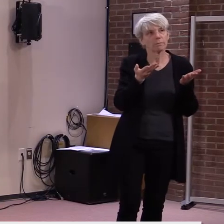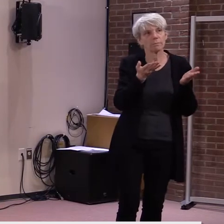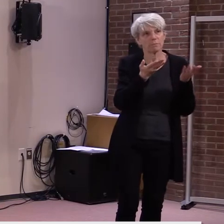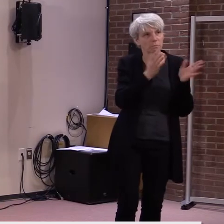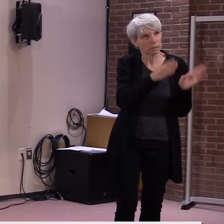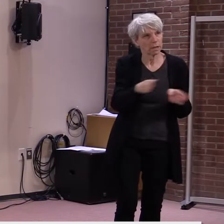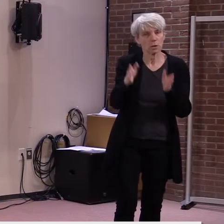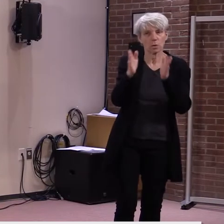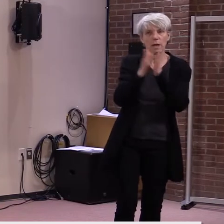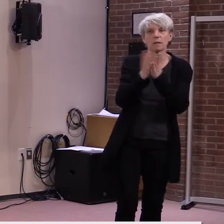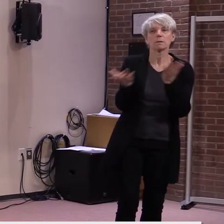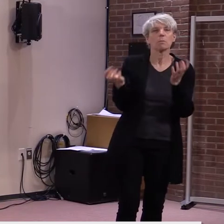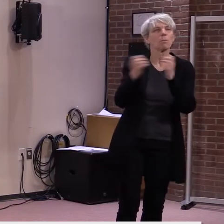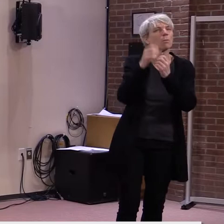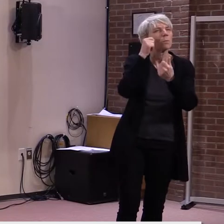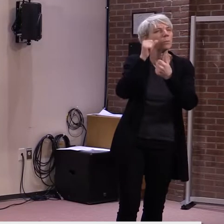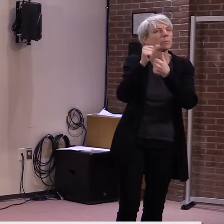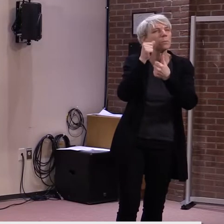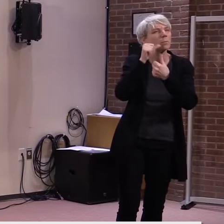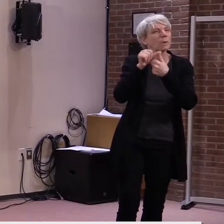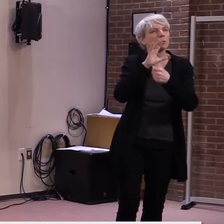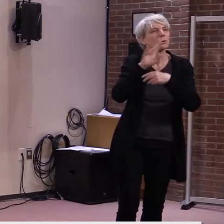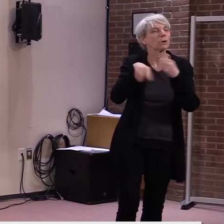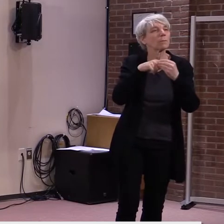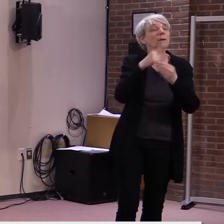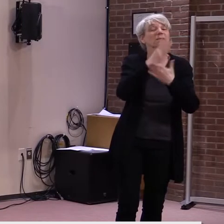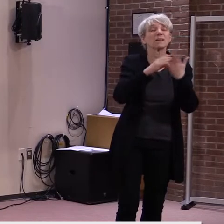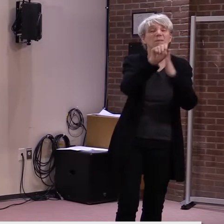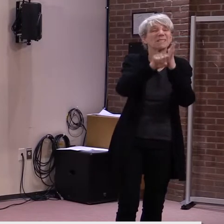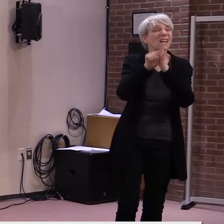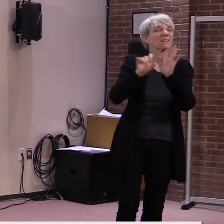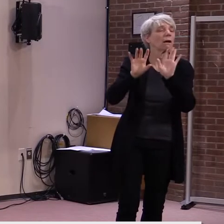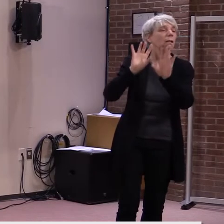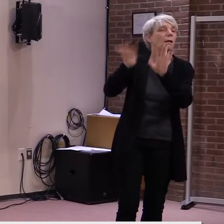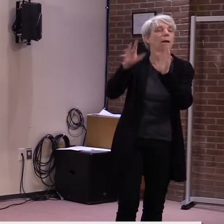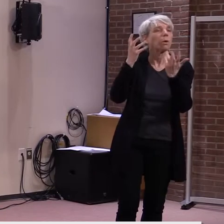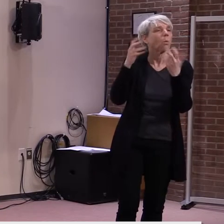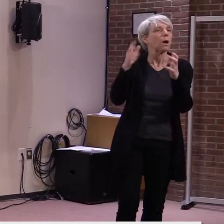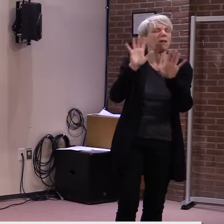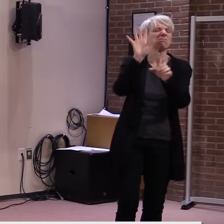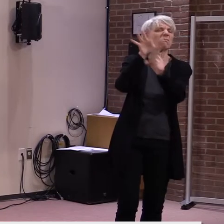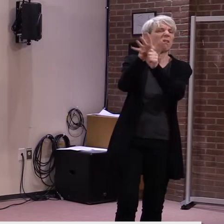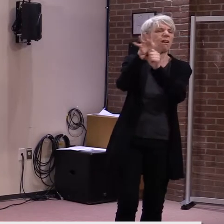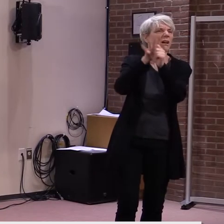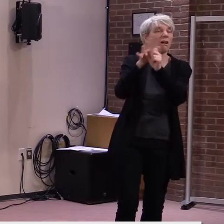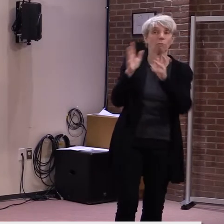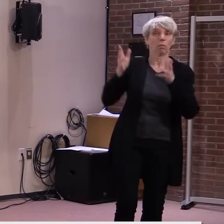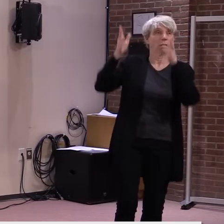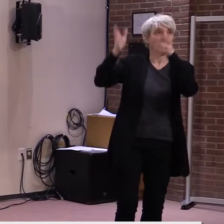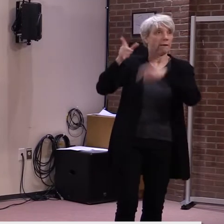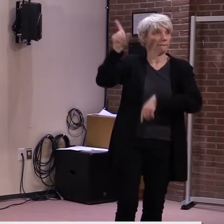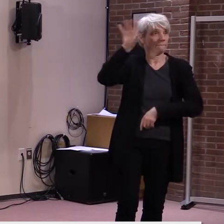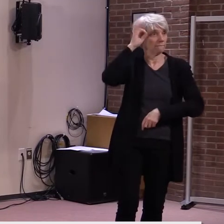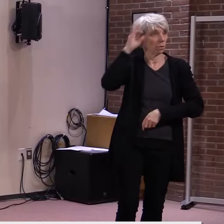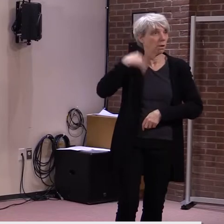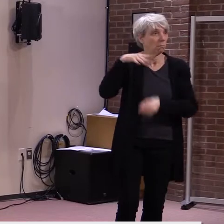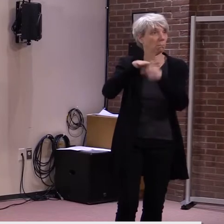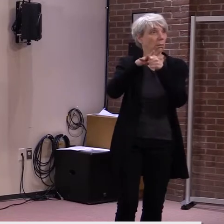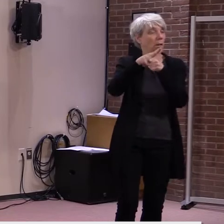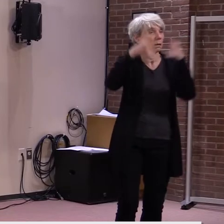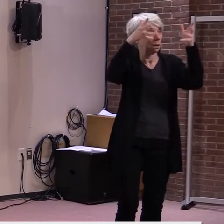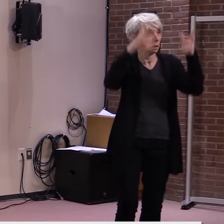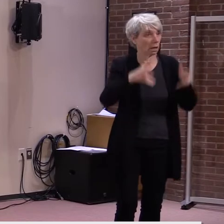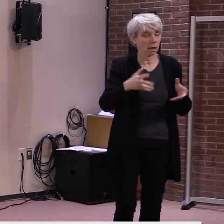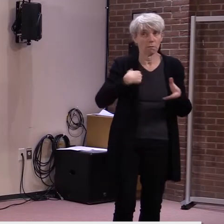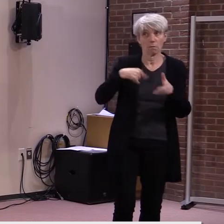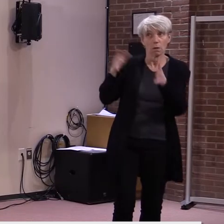allocation from the pool. And remember, there's a federal pool now where if they have extra, that you can request